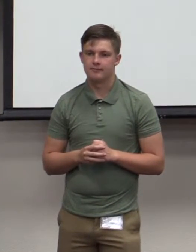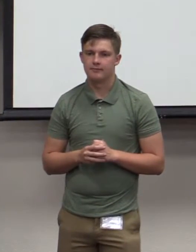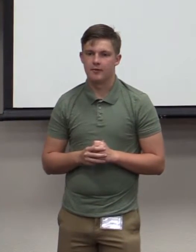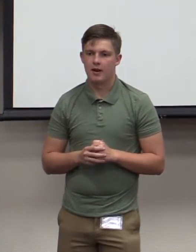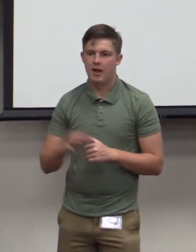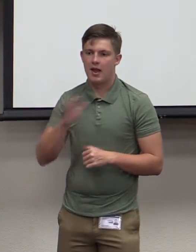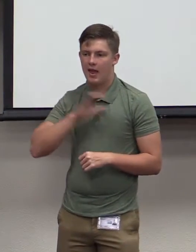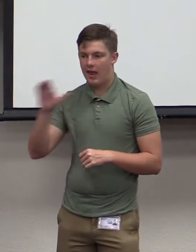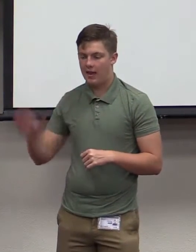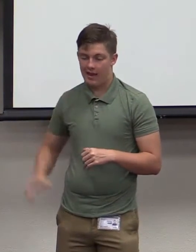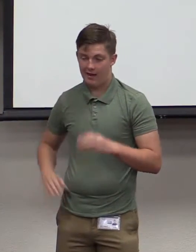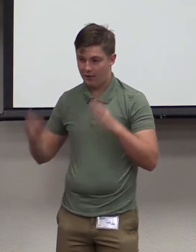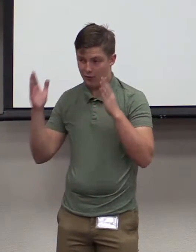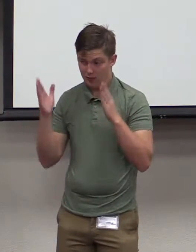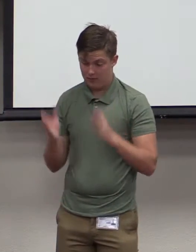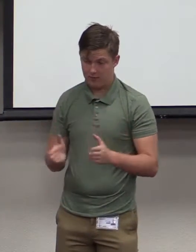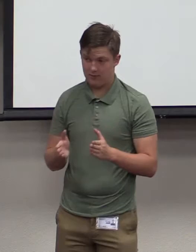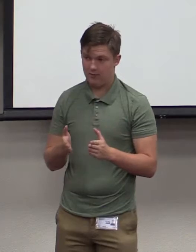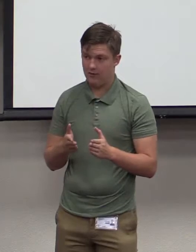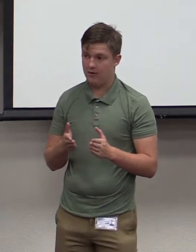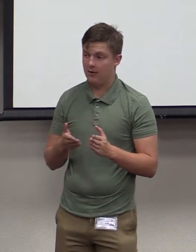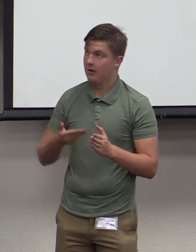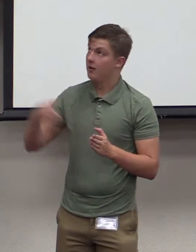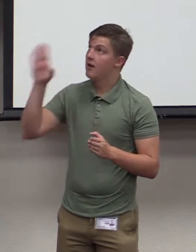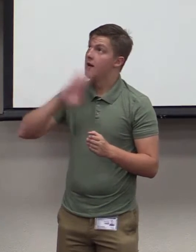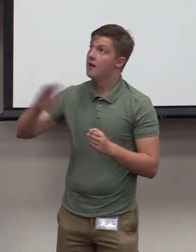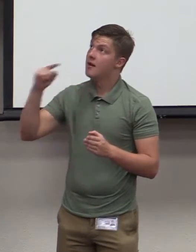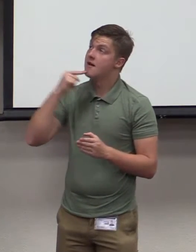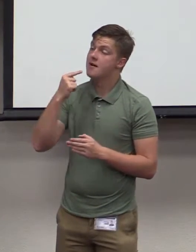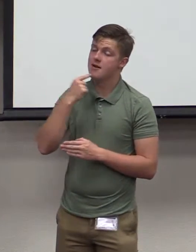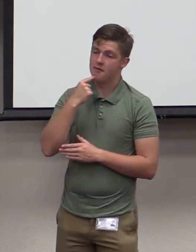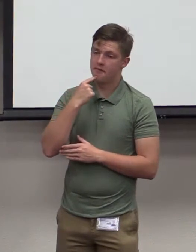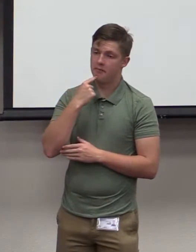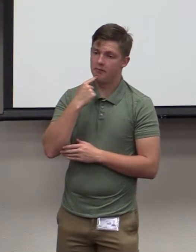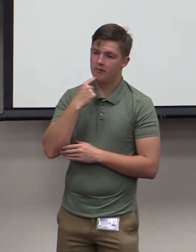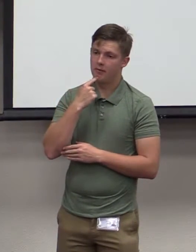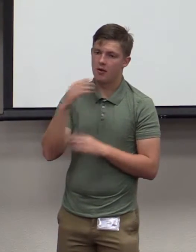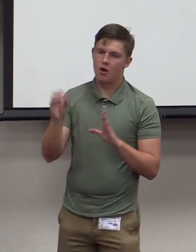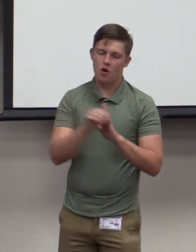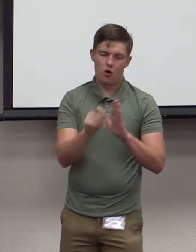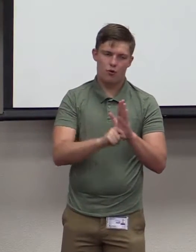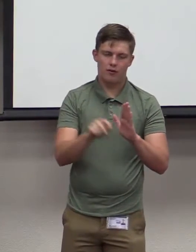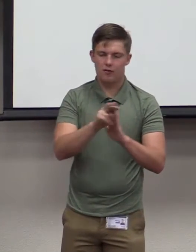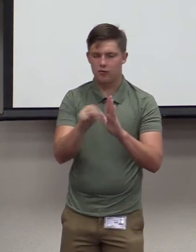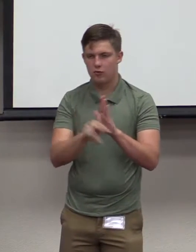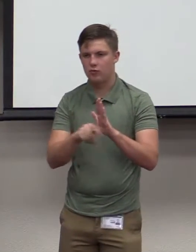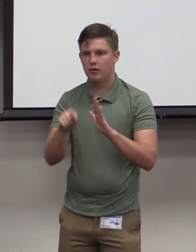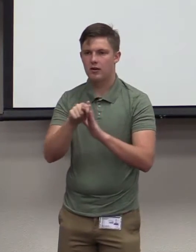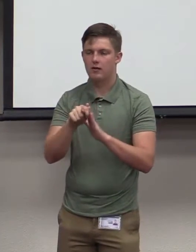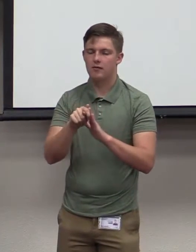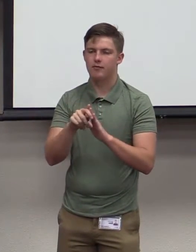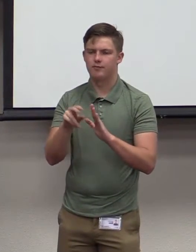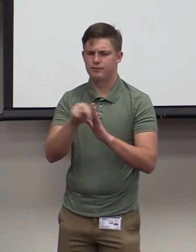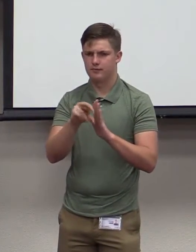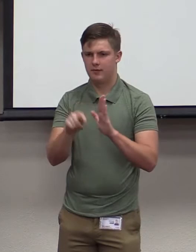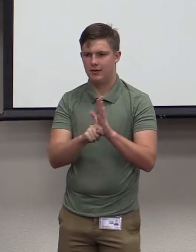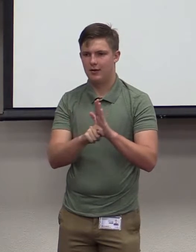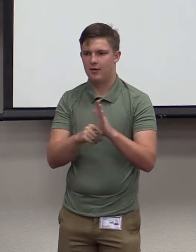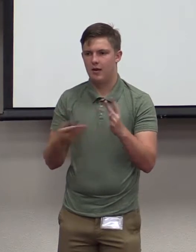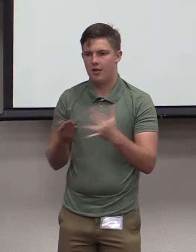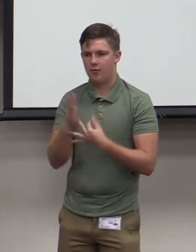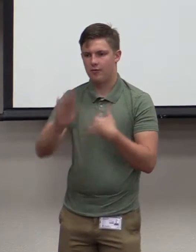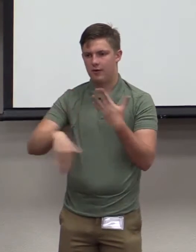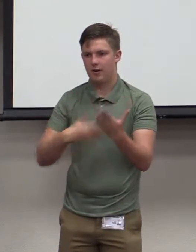as Christians, God says, Old Testament, New Testament, and throughout,